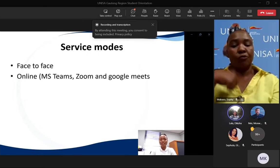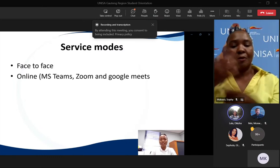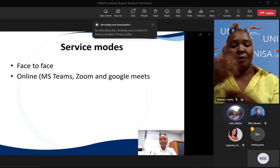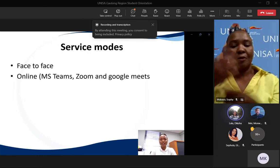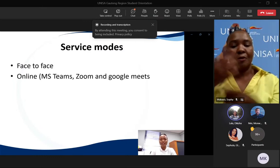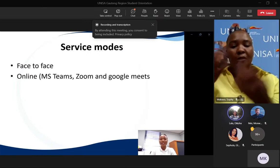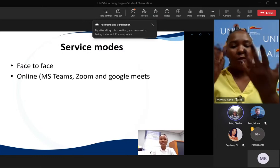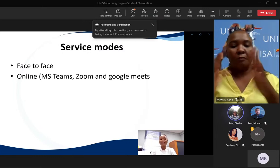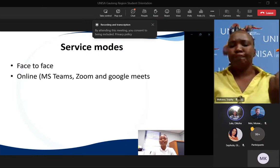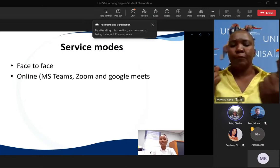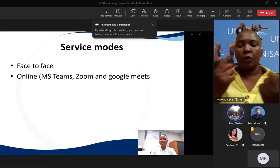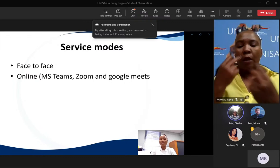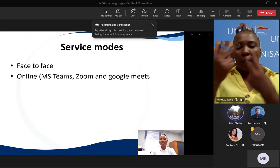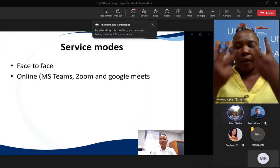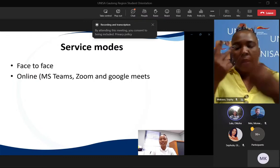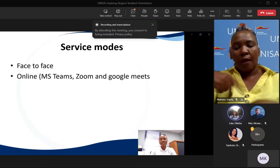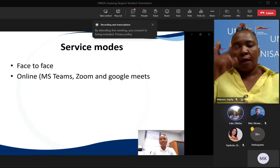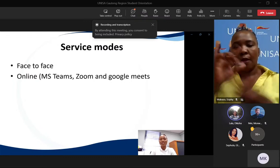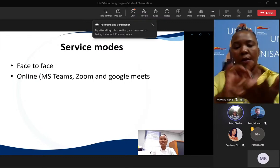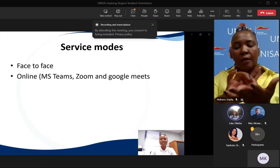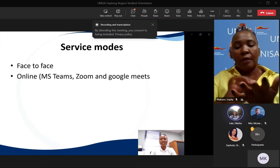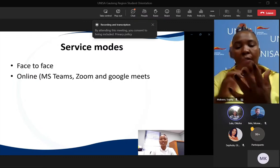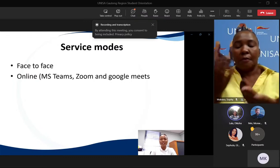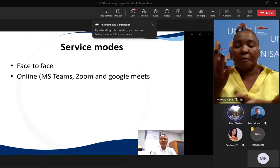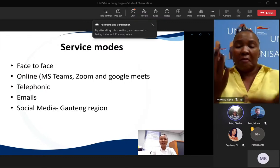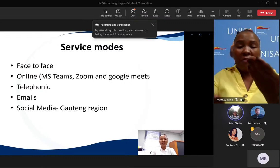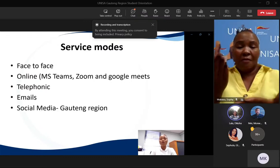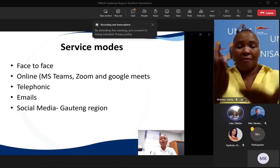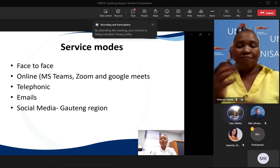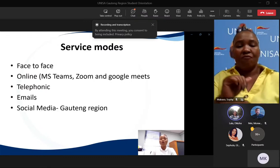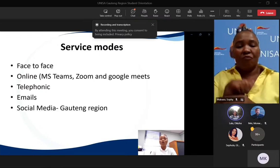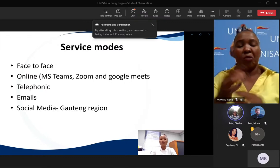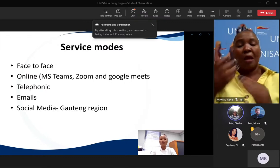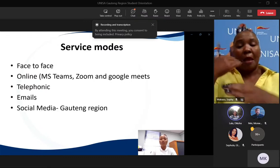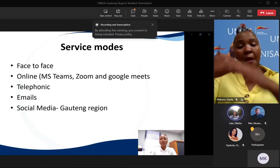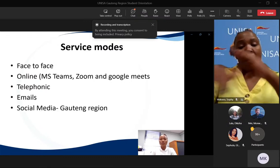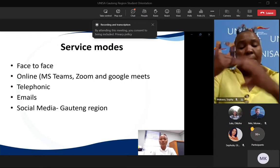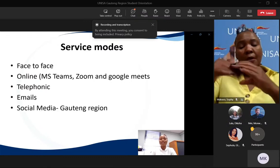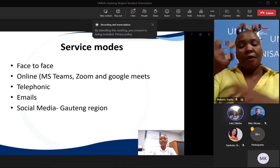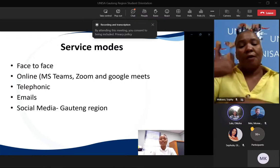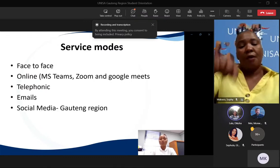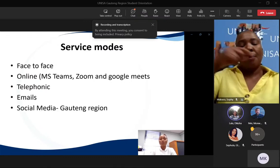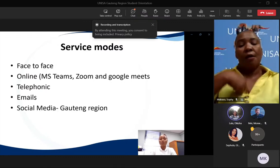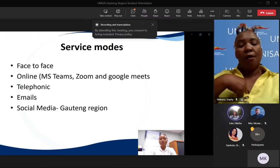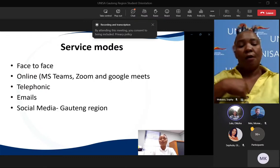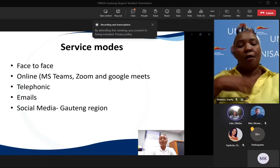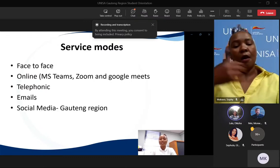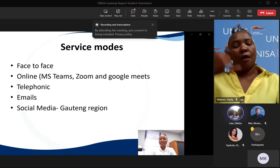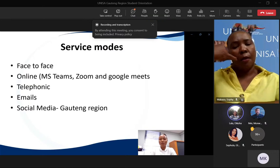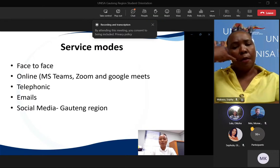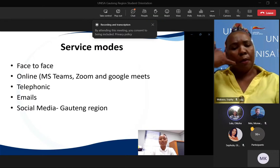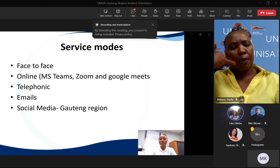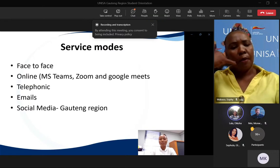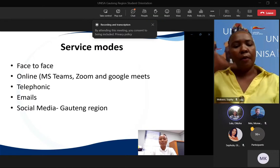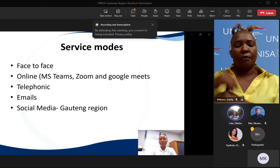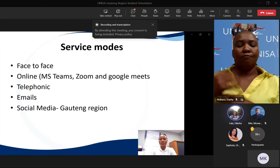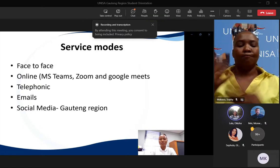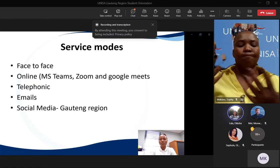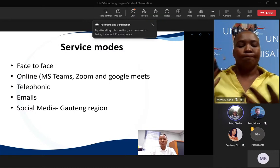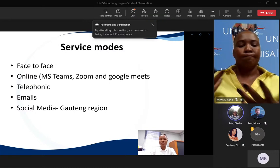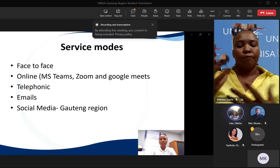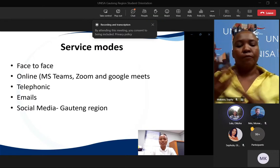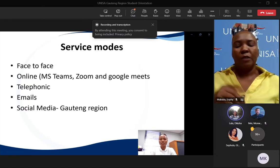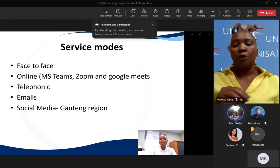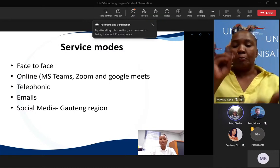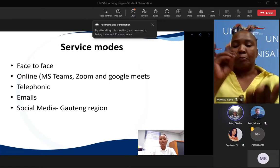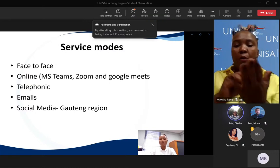visit our centers then you can actually just email us or phone and then we will set